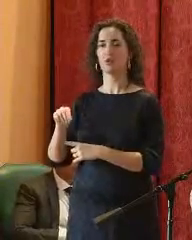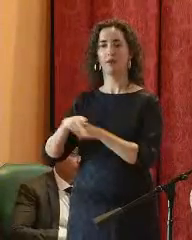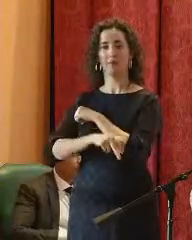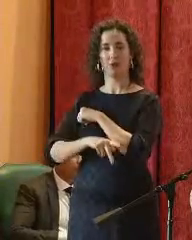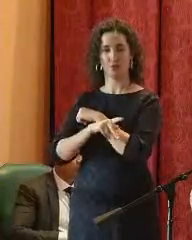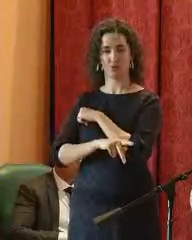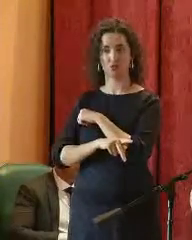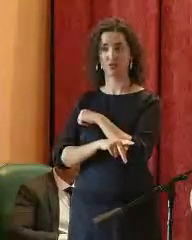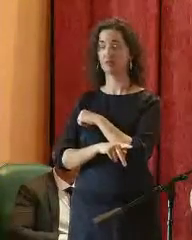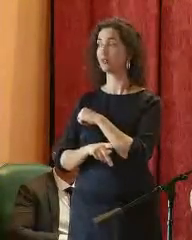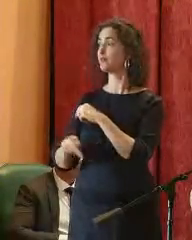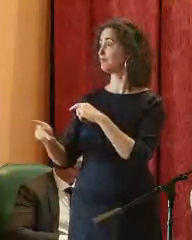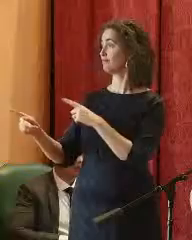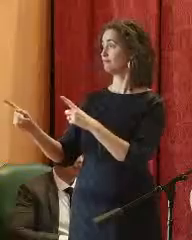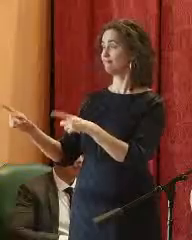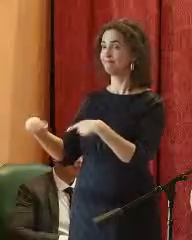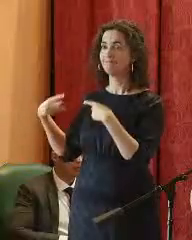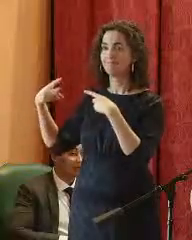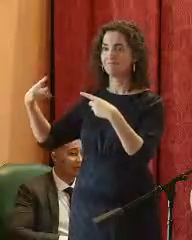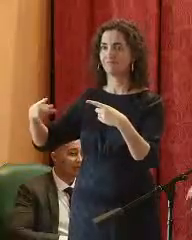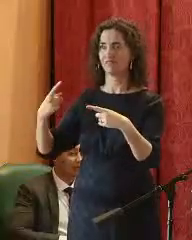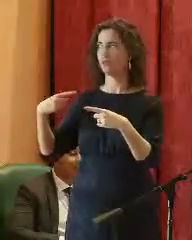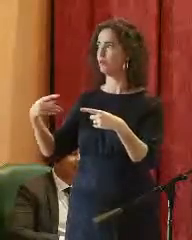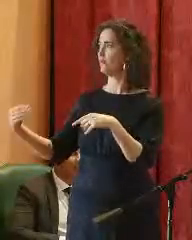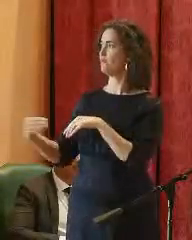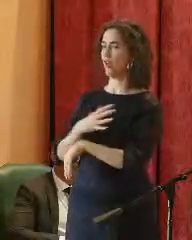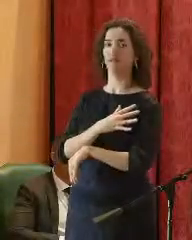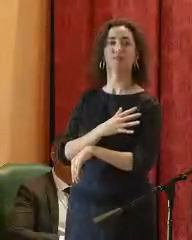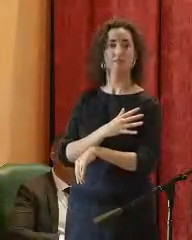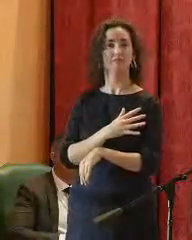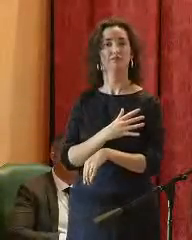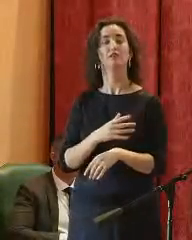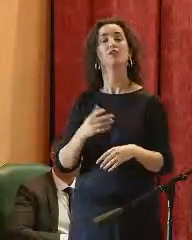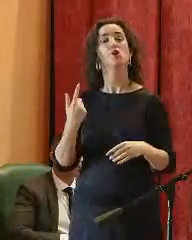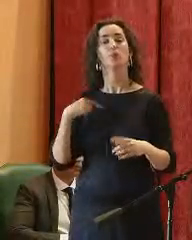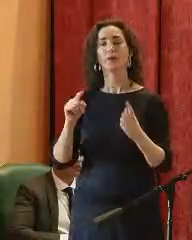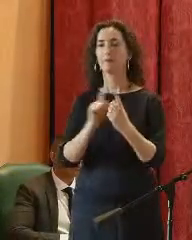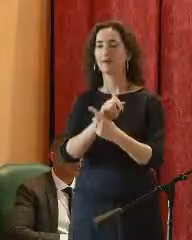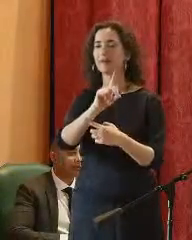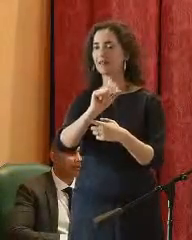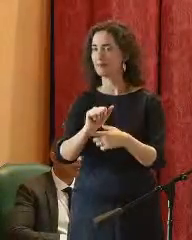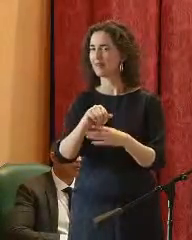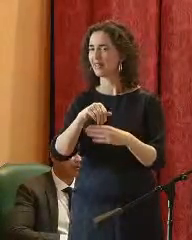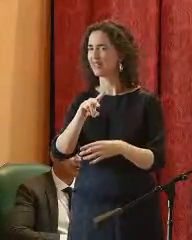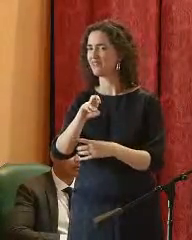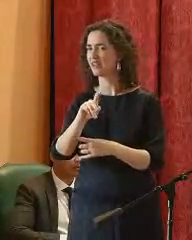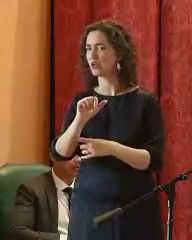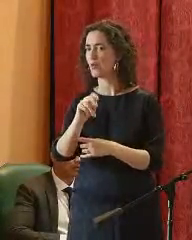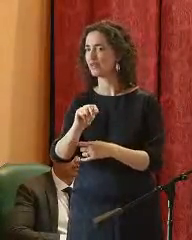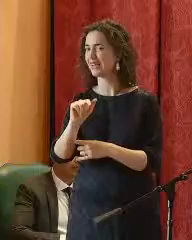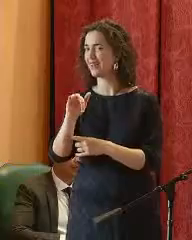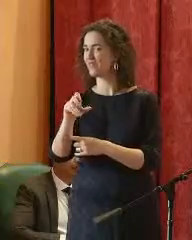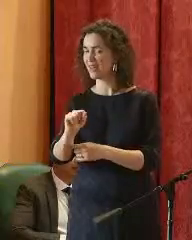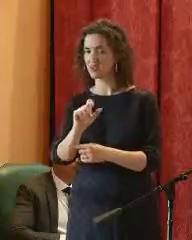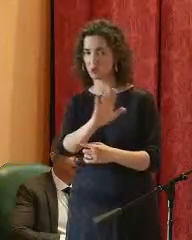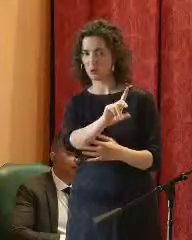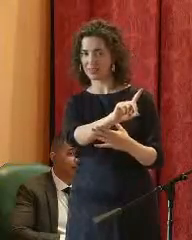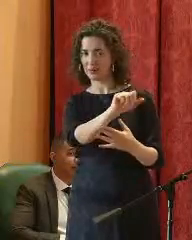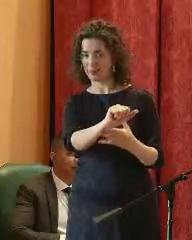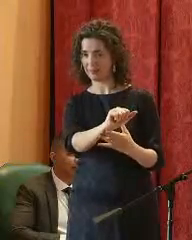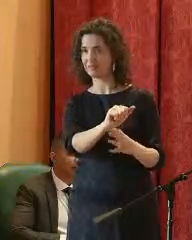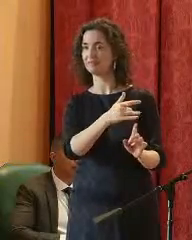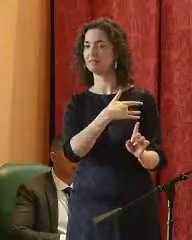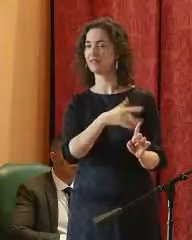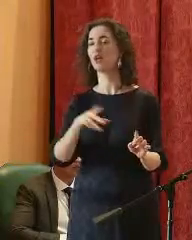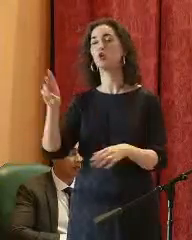never been the same since. The kinds of disabilities that we often encounter in Veterans Affairs are those that the United